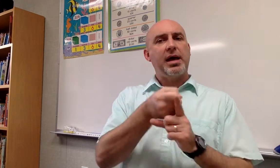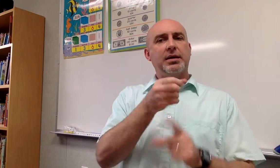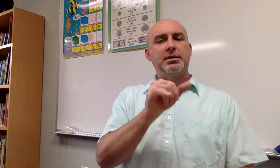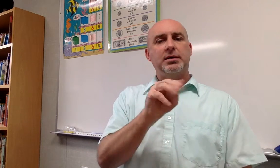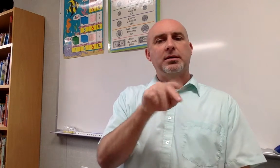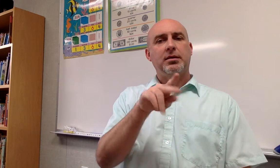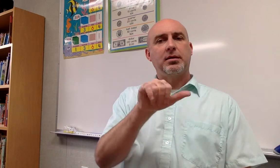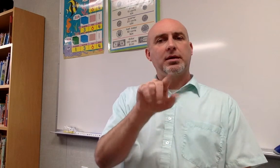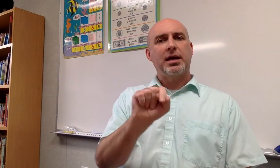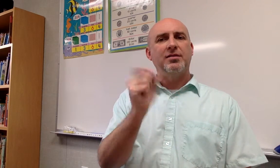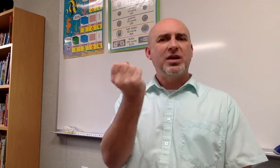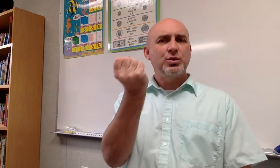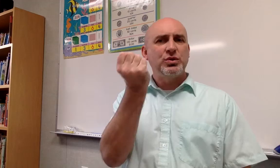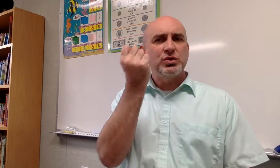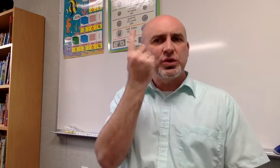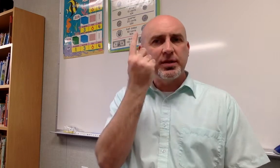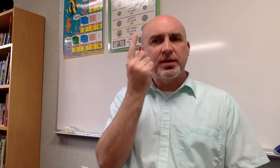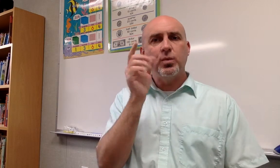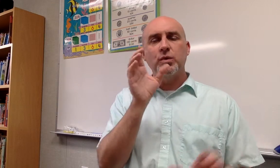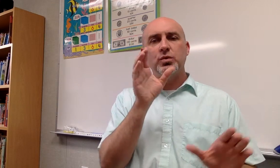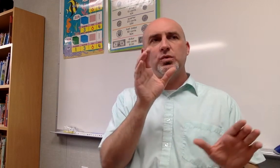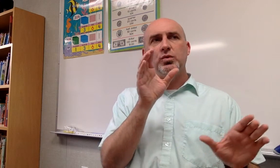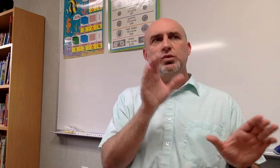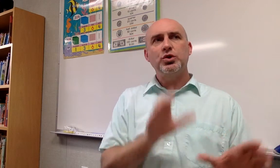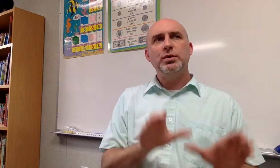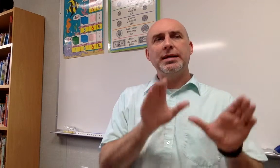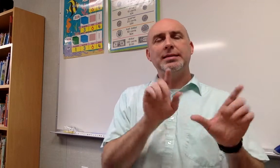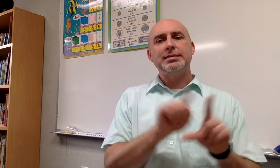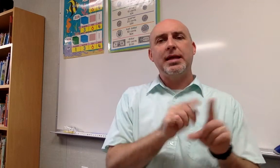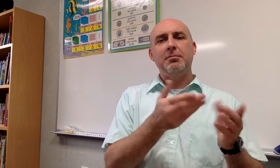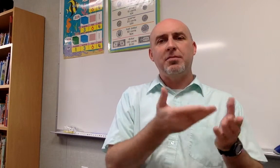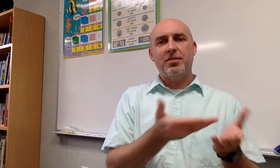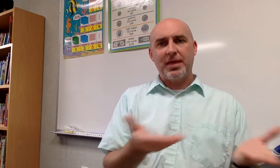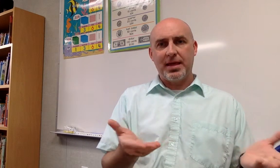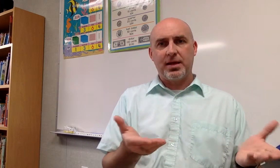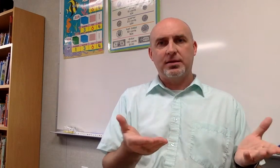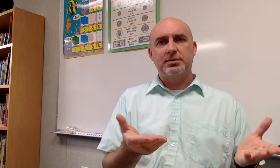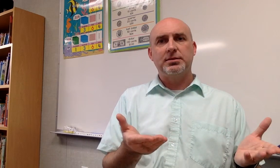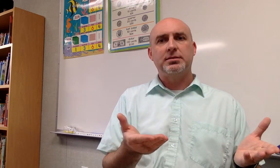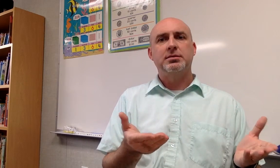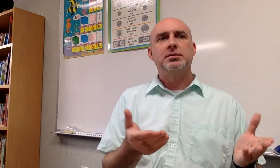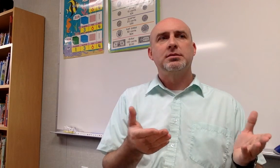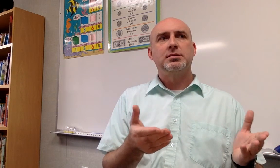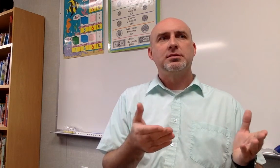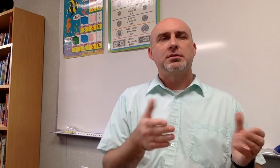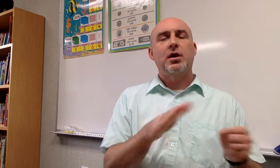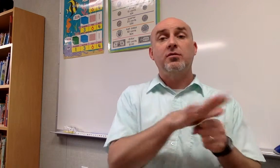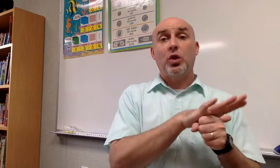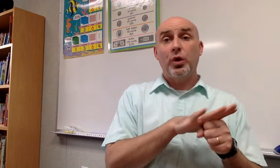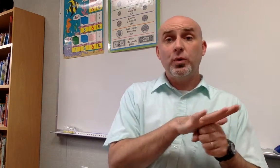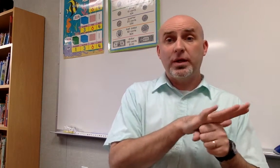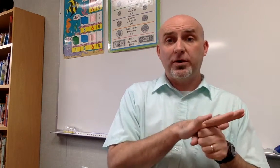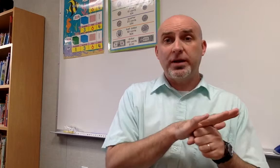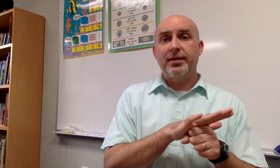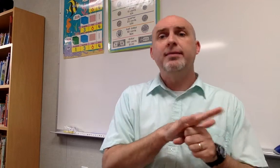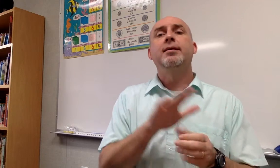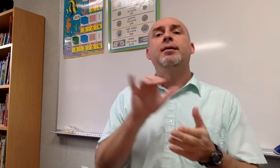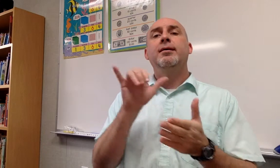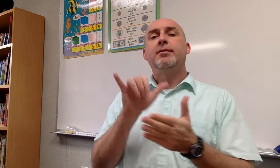Impact kind of understood that they were doing the same things kind of in a local area,